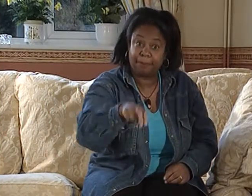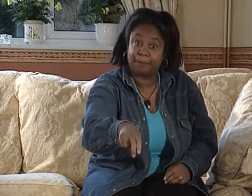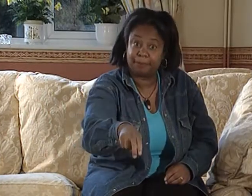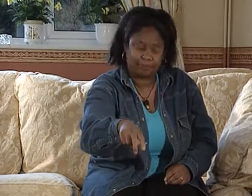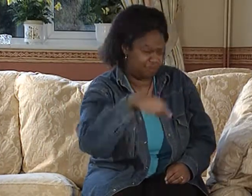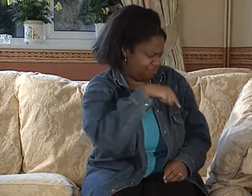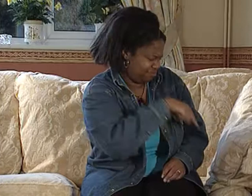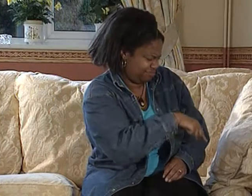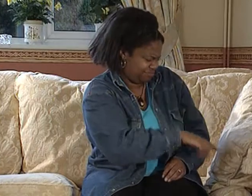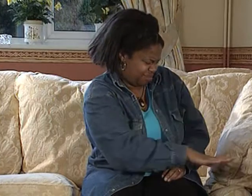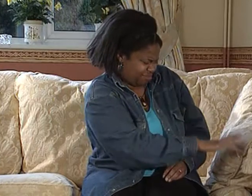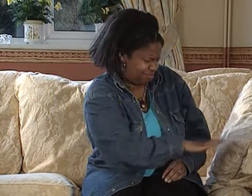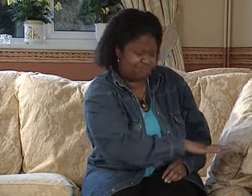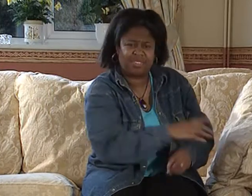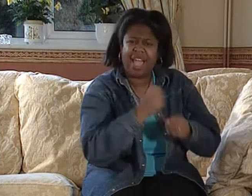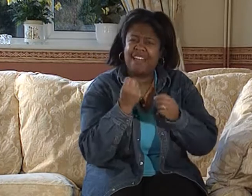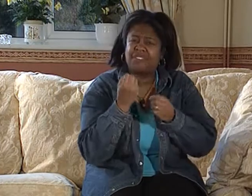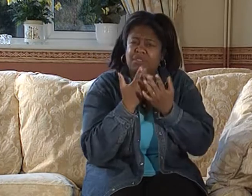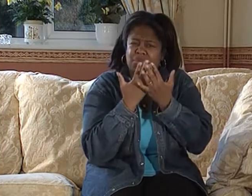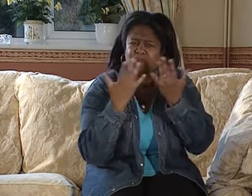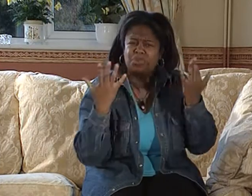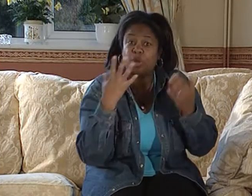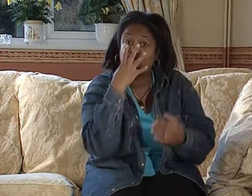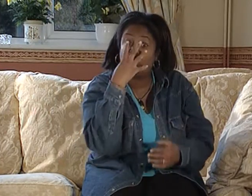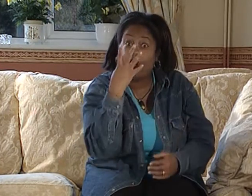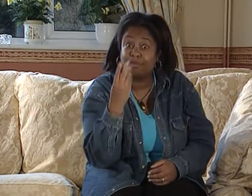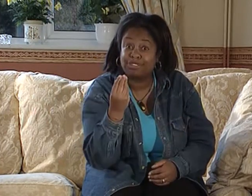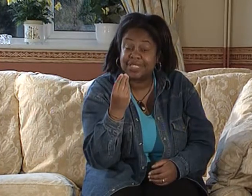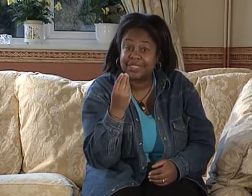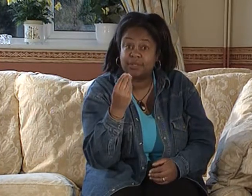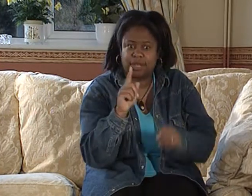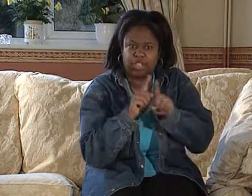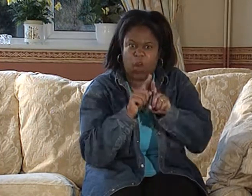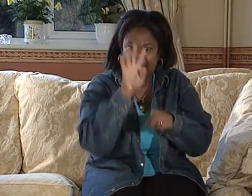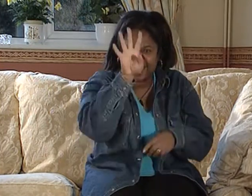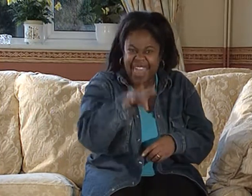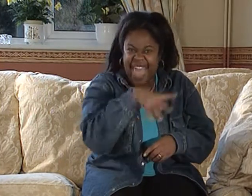There were some steps leading down to the fence, and along the steps were some strawberries.